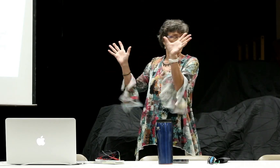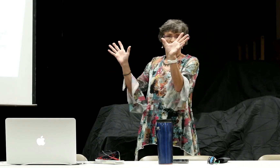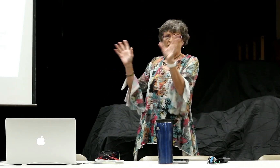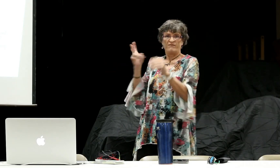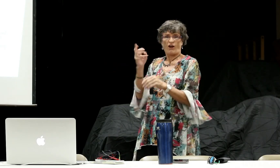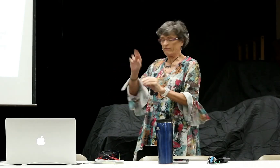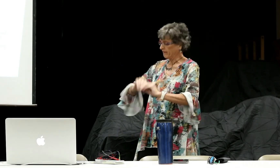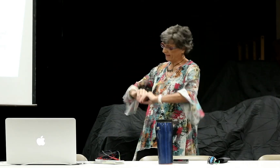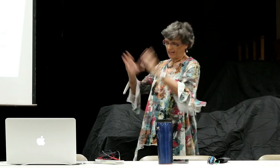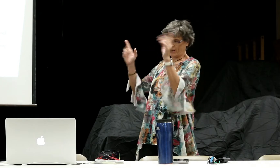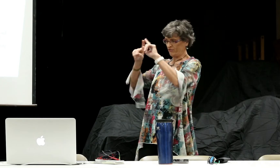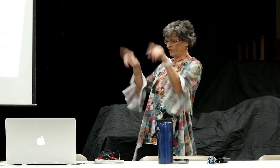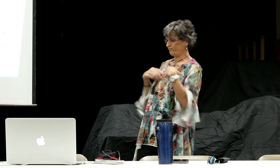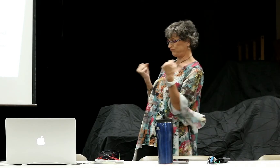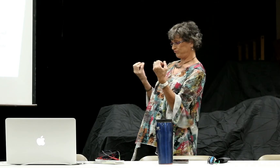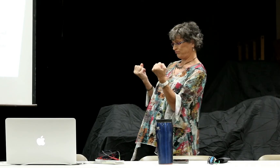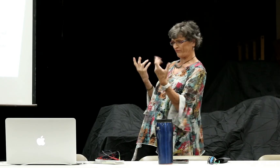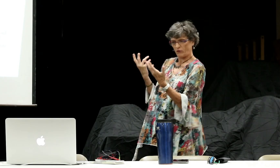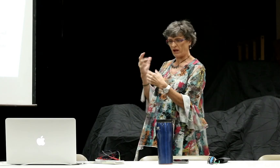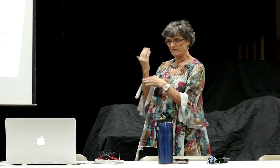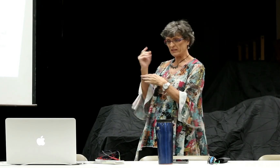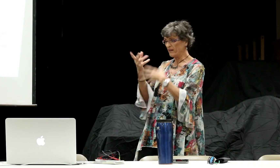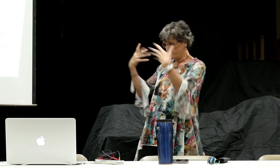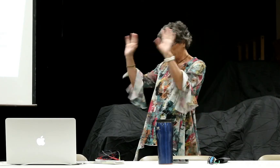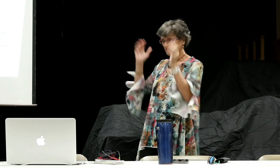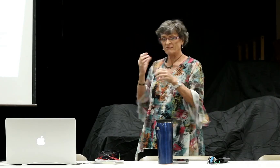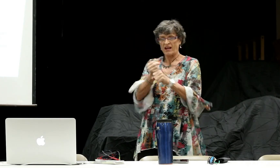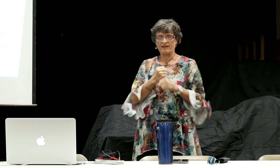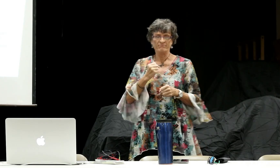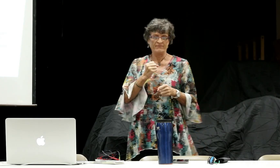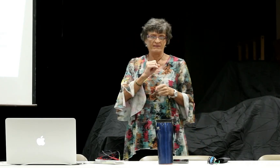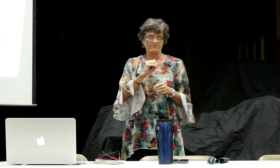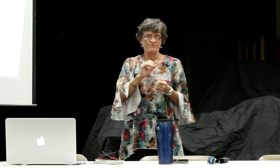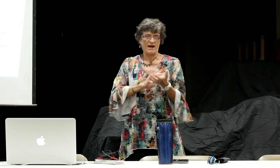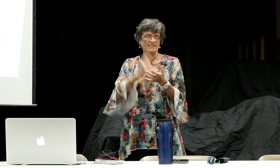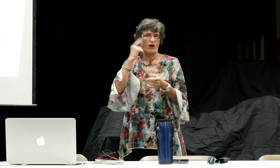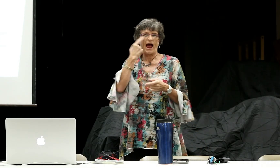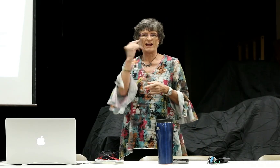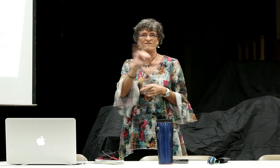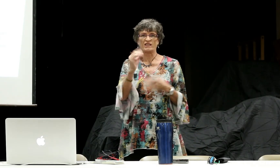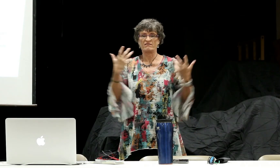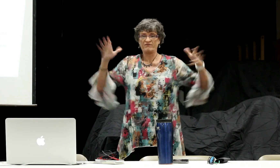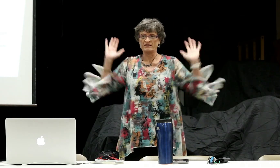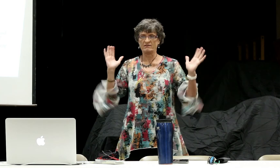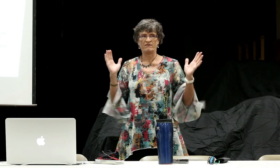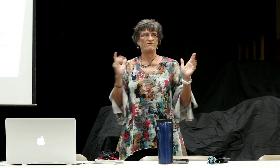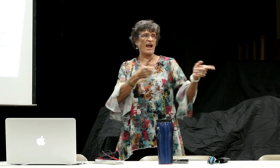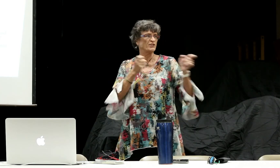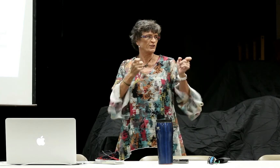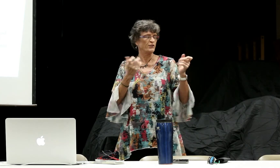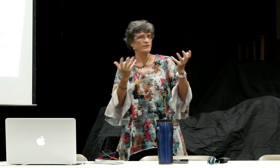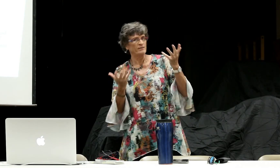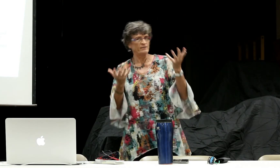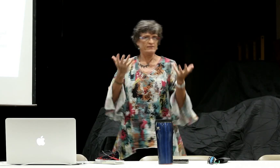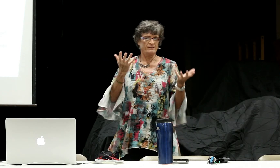when I was on VRS, the interpreter was a CODA through Sorensen, and they told them not to do